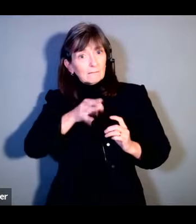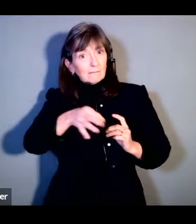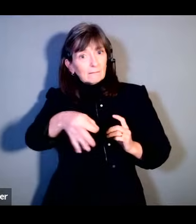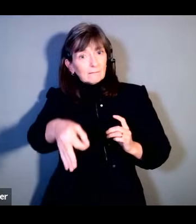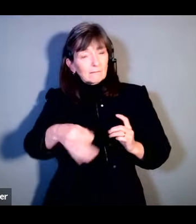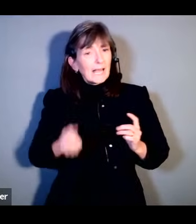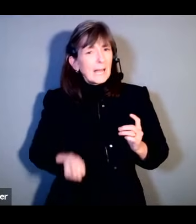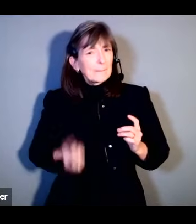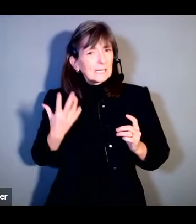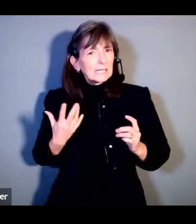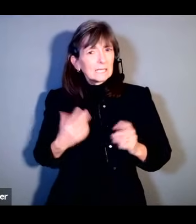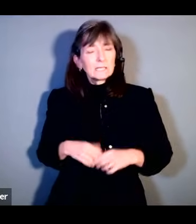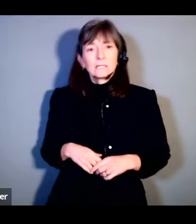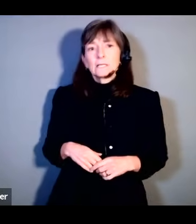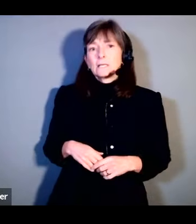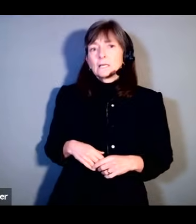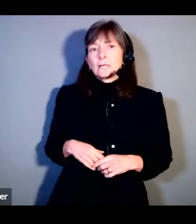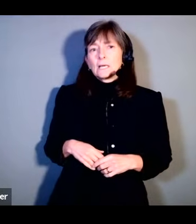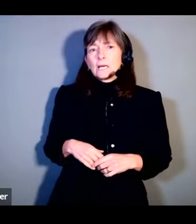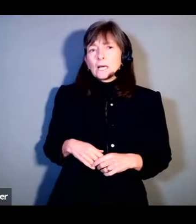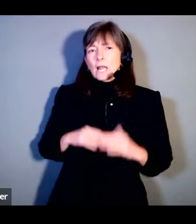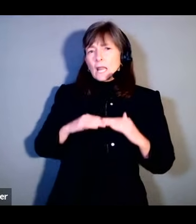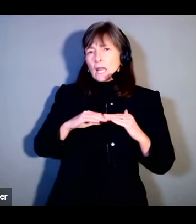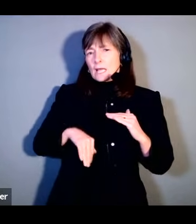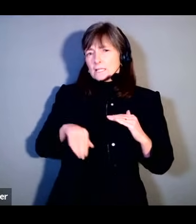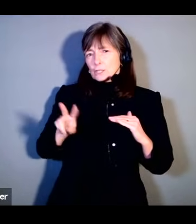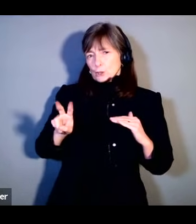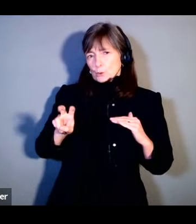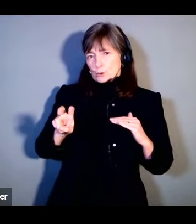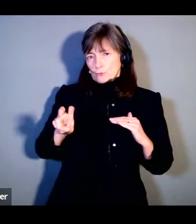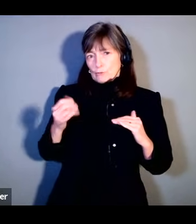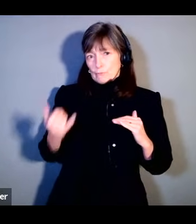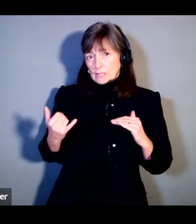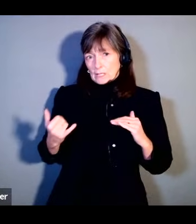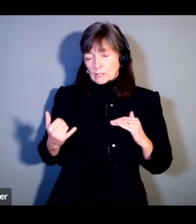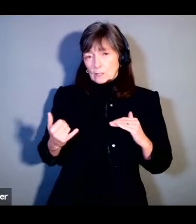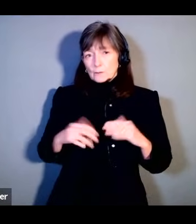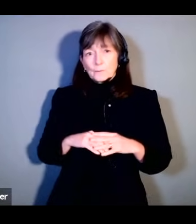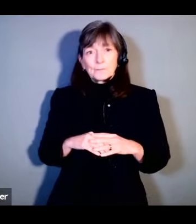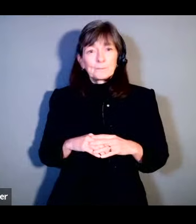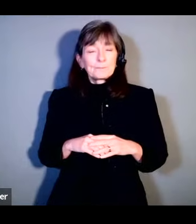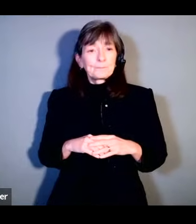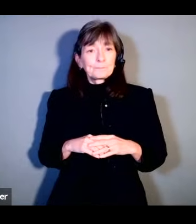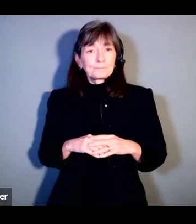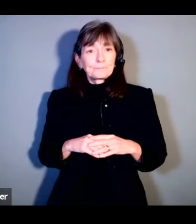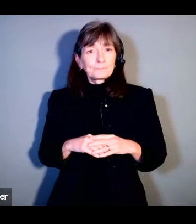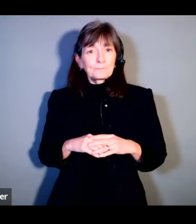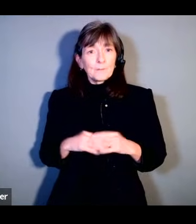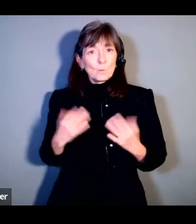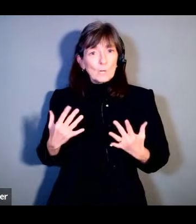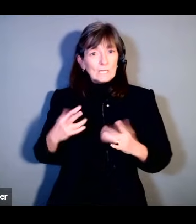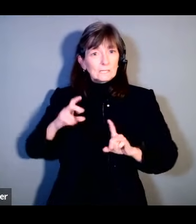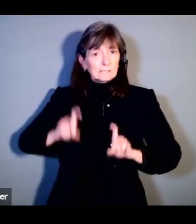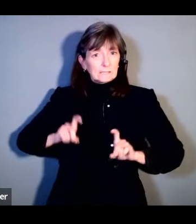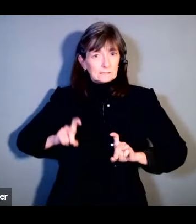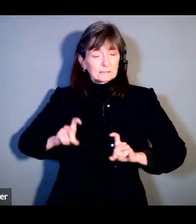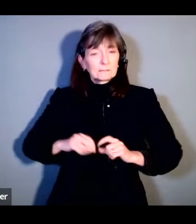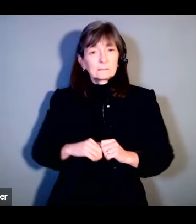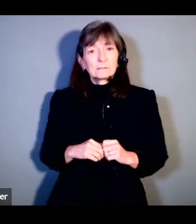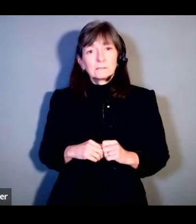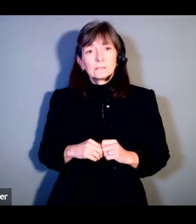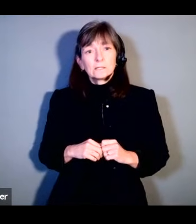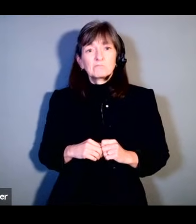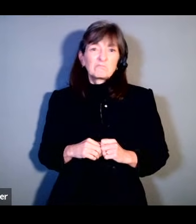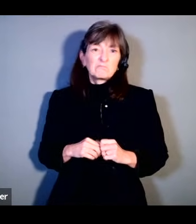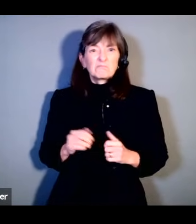My understanding is it's less than 200 at the moment, but you know, that's